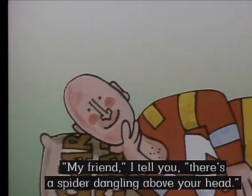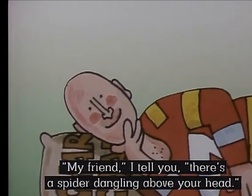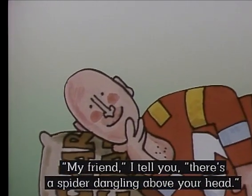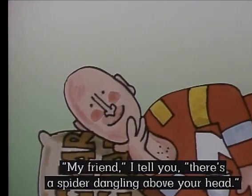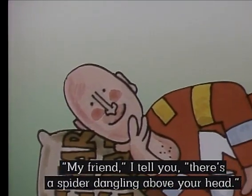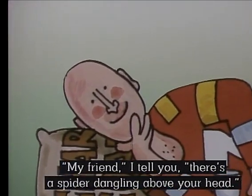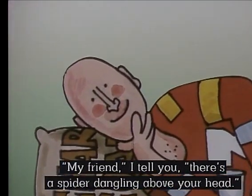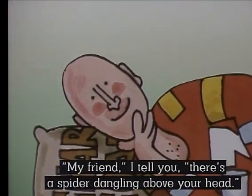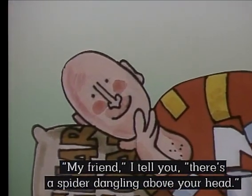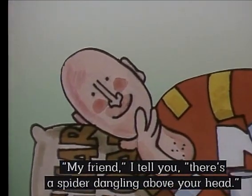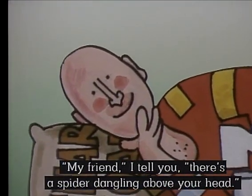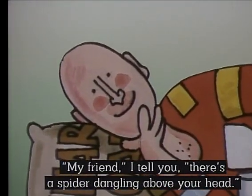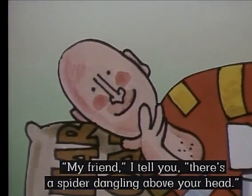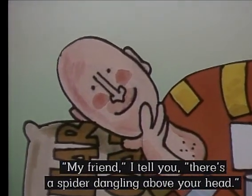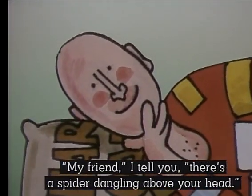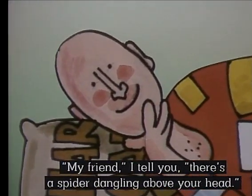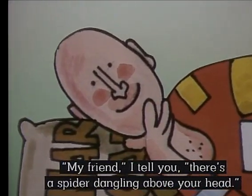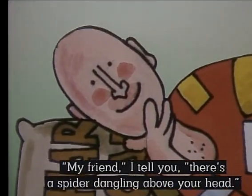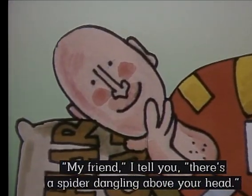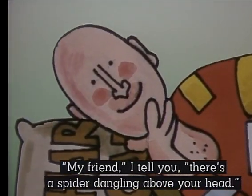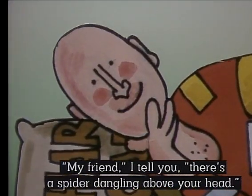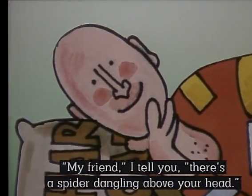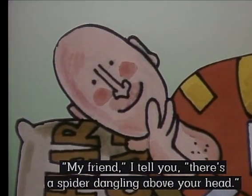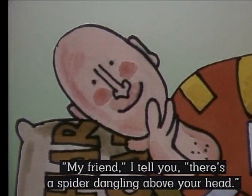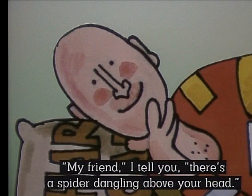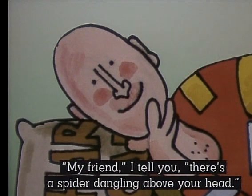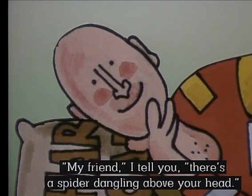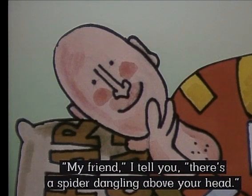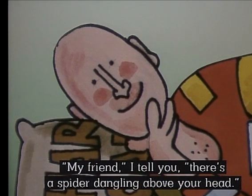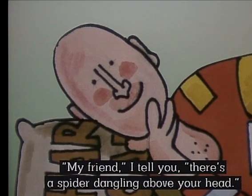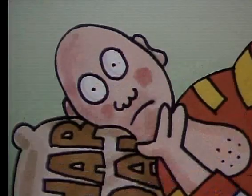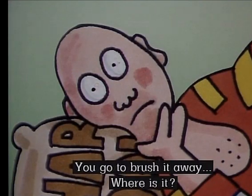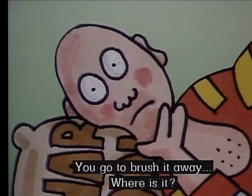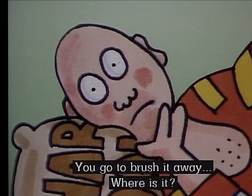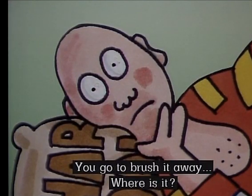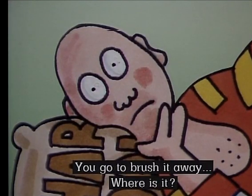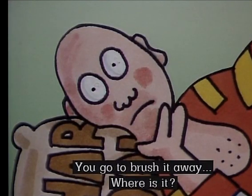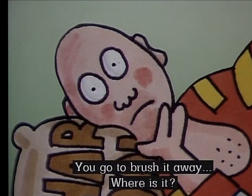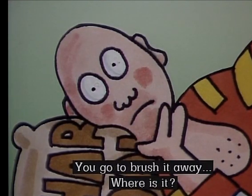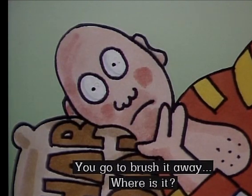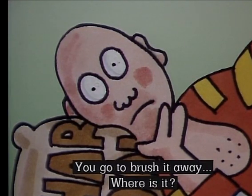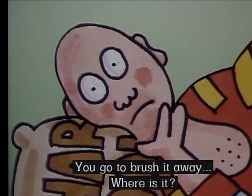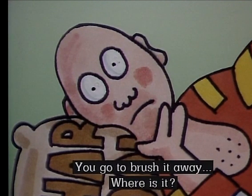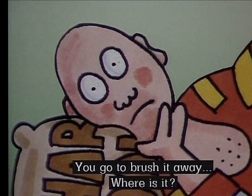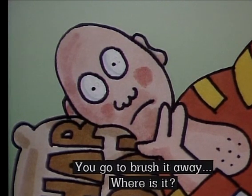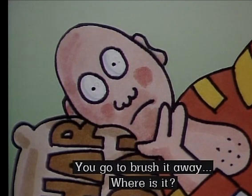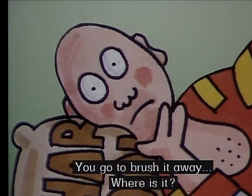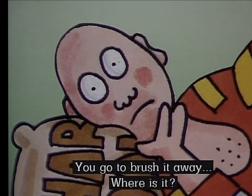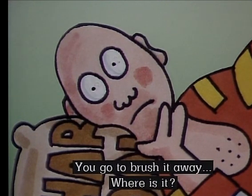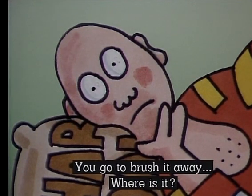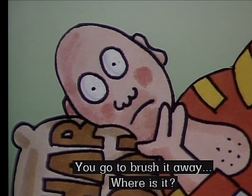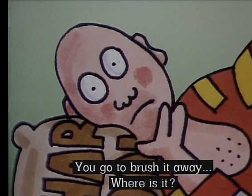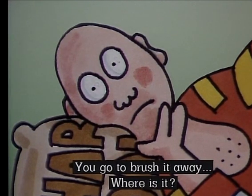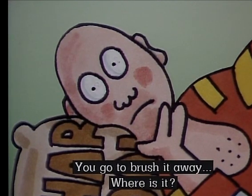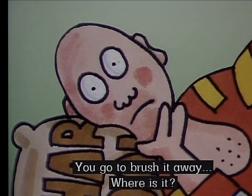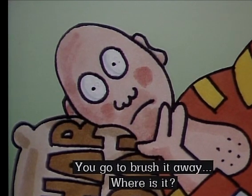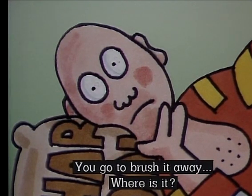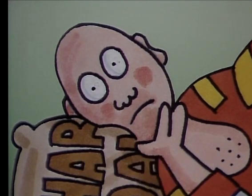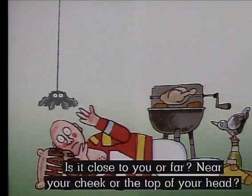My friend, I tell you, there's a spider dangling above your head. You go to brush it away, but where do you swing? Is